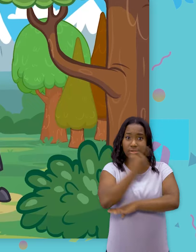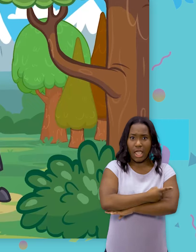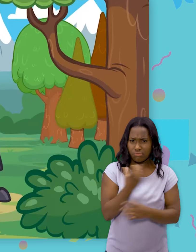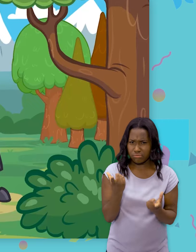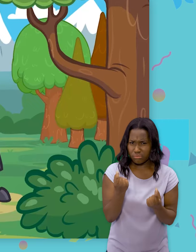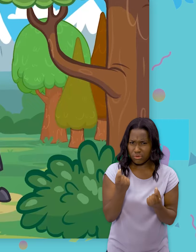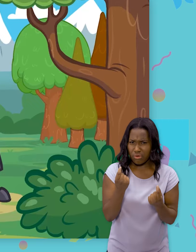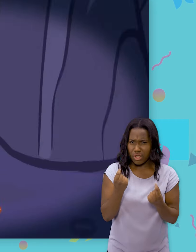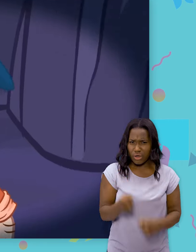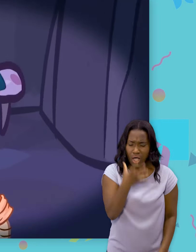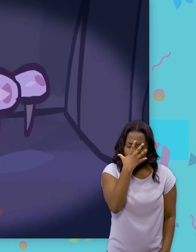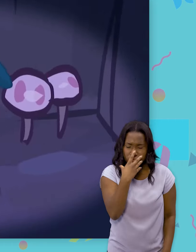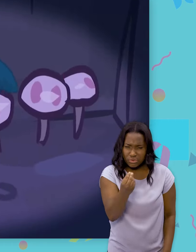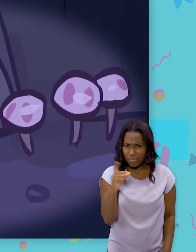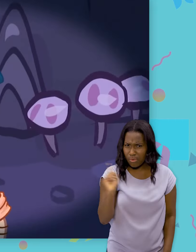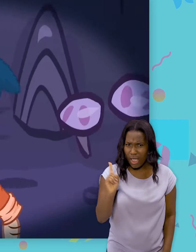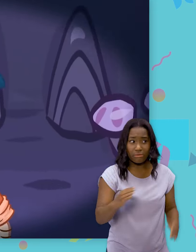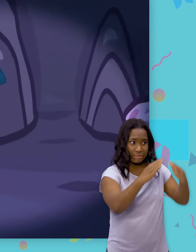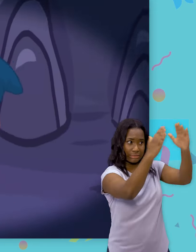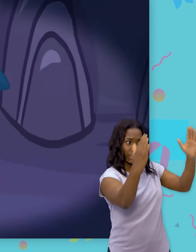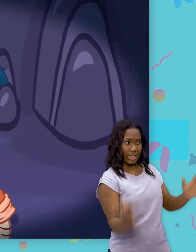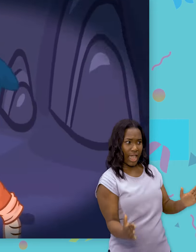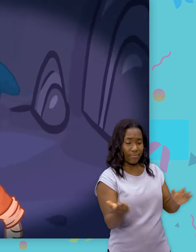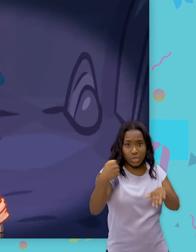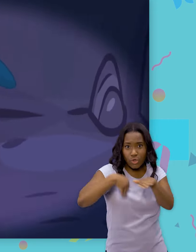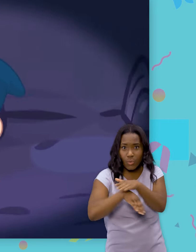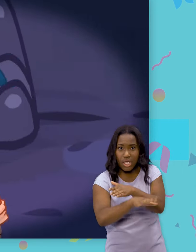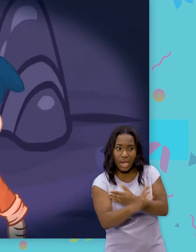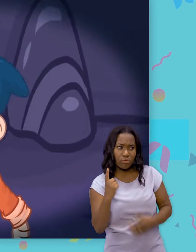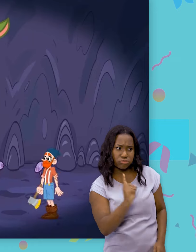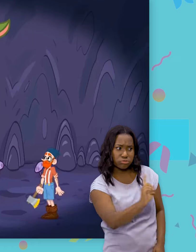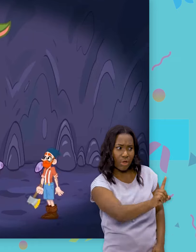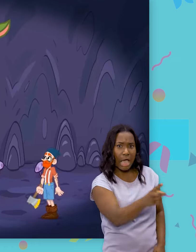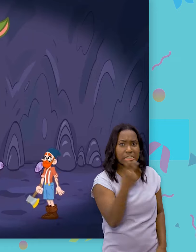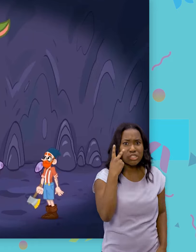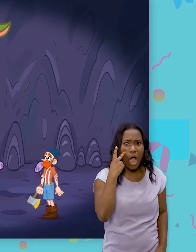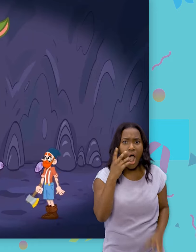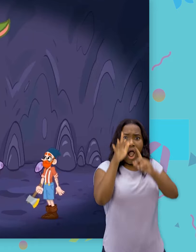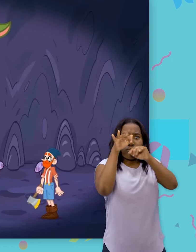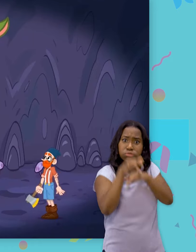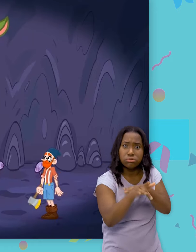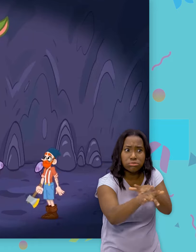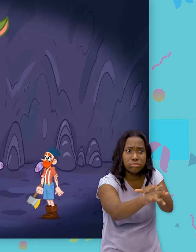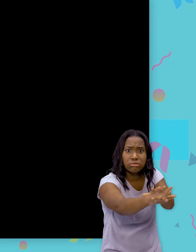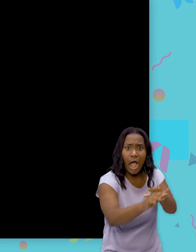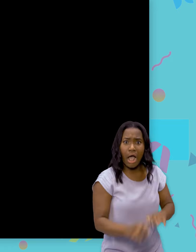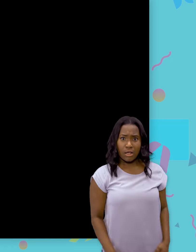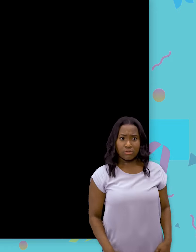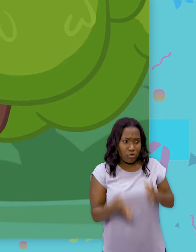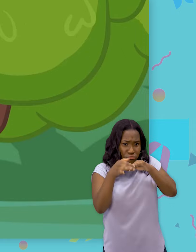to take a nap in a cave, he saw a dragon.